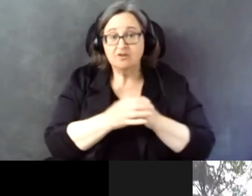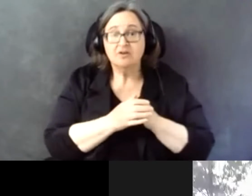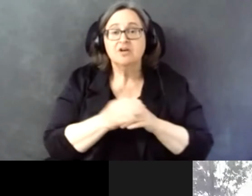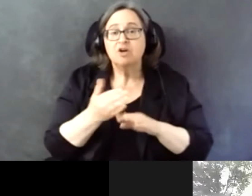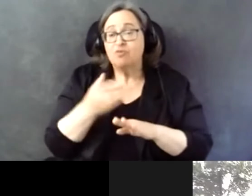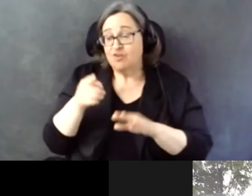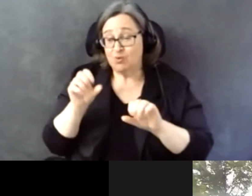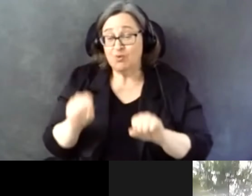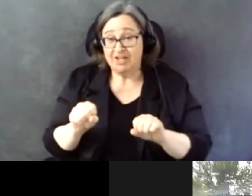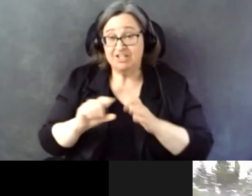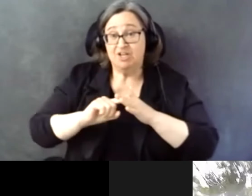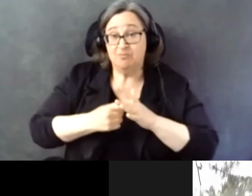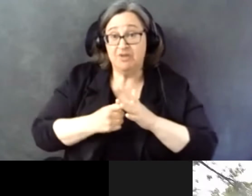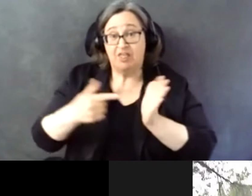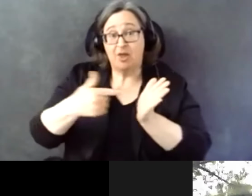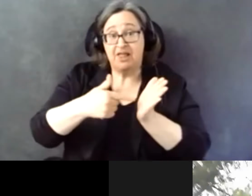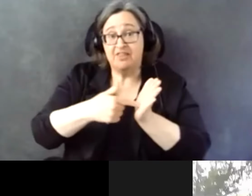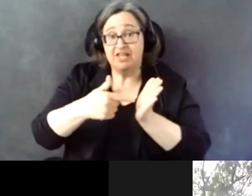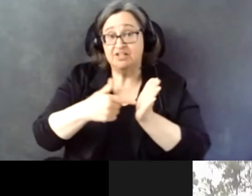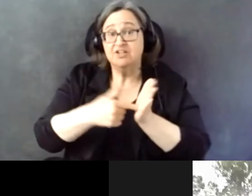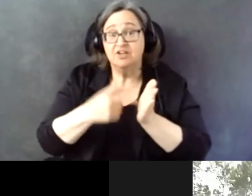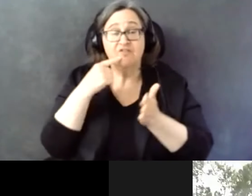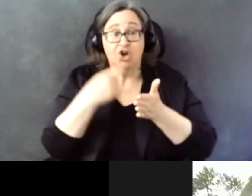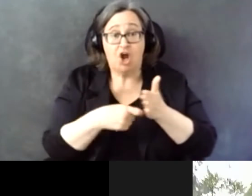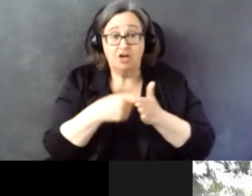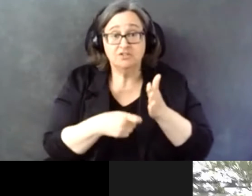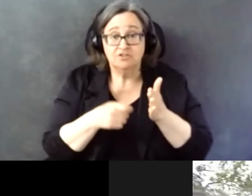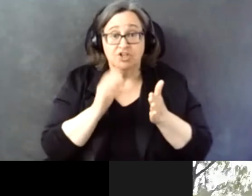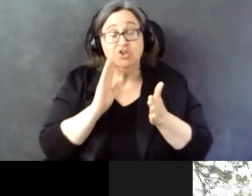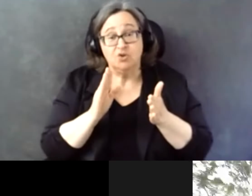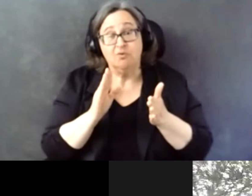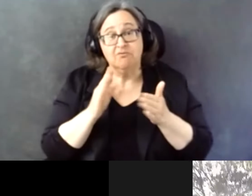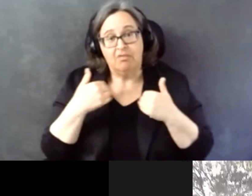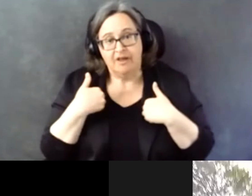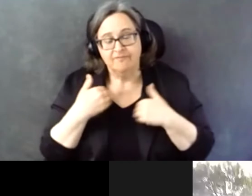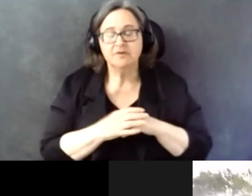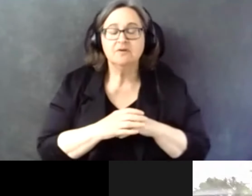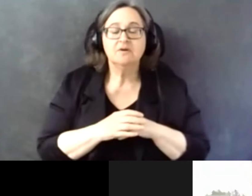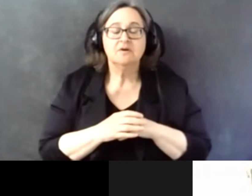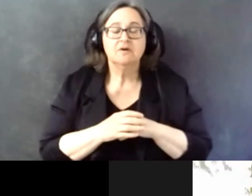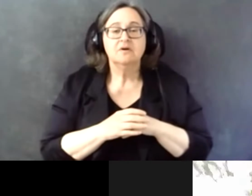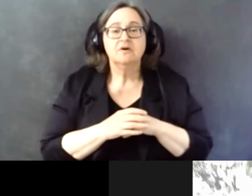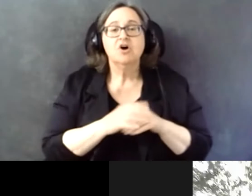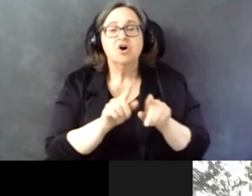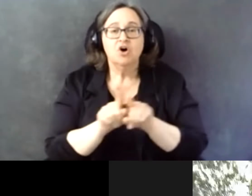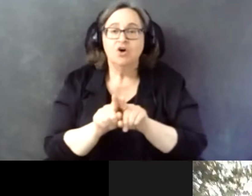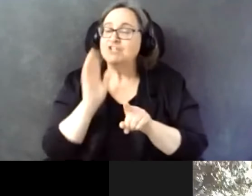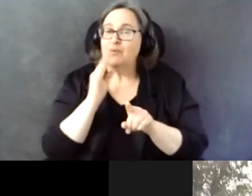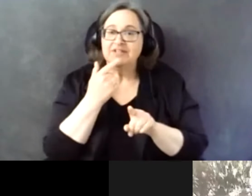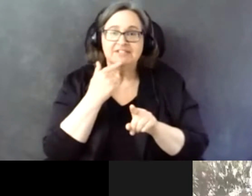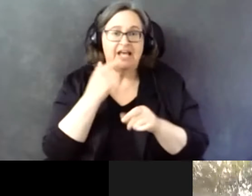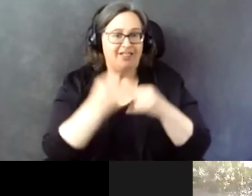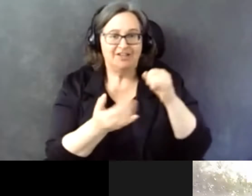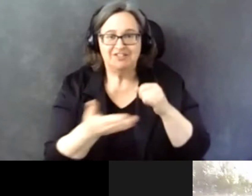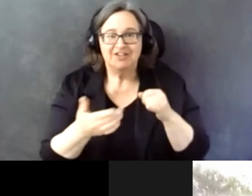uh able to to begin billing for the for the cost that you're going to undoubtedly incur um i also i'm going to say this last